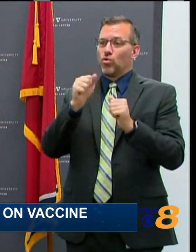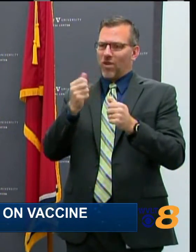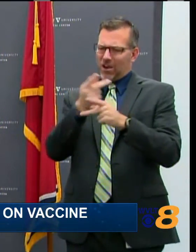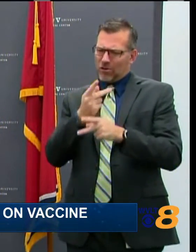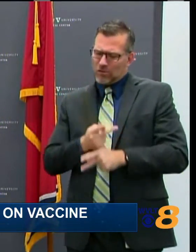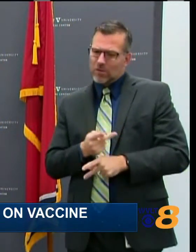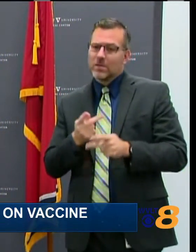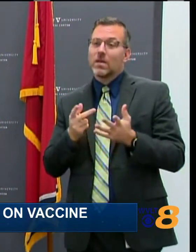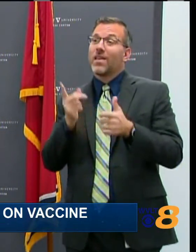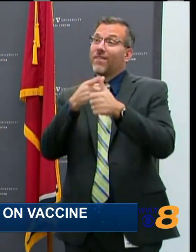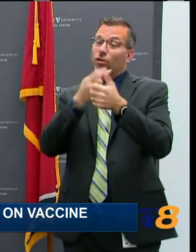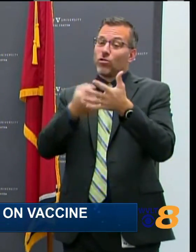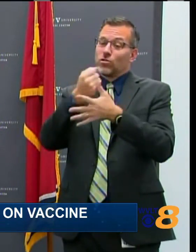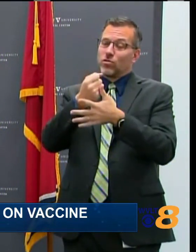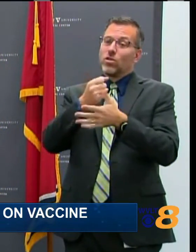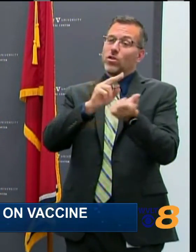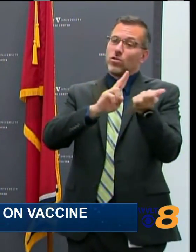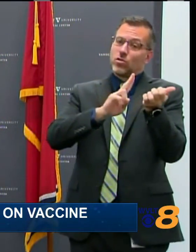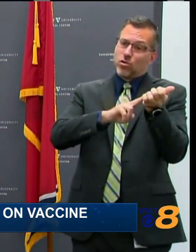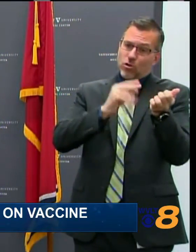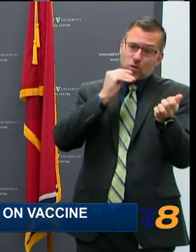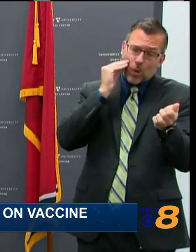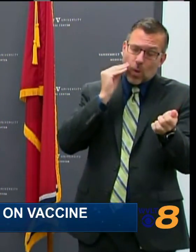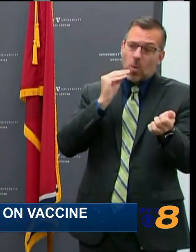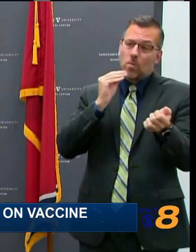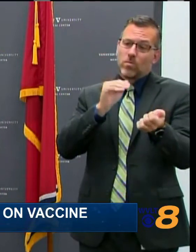priority being healthcare workers, long-term care facility